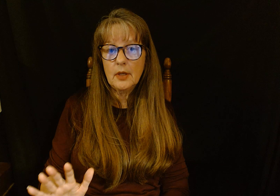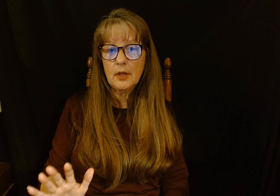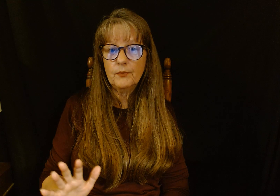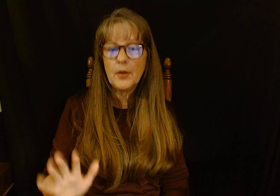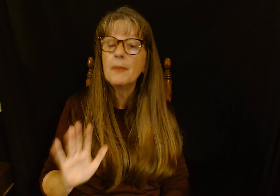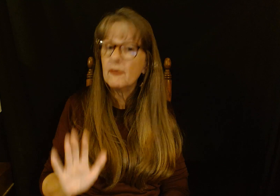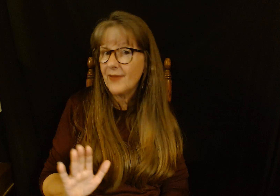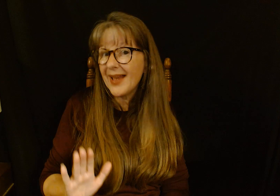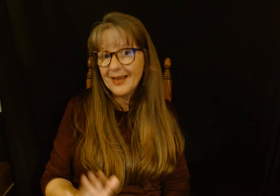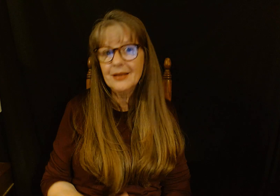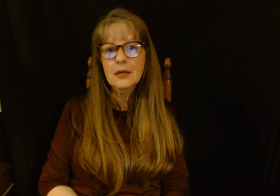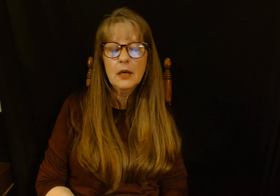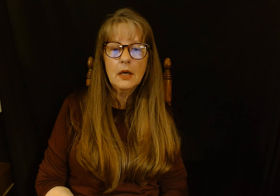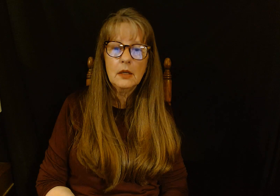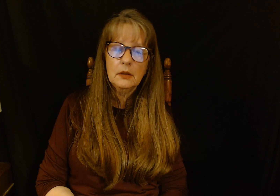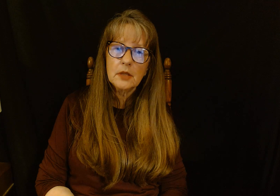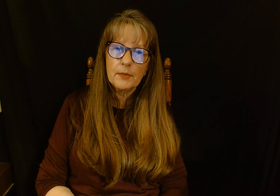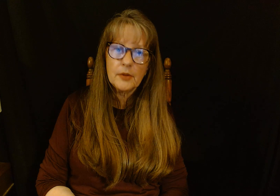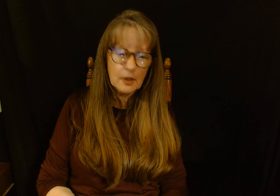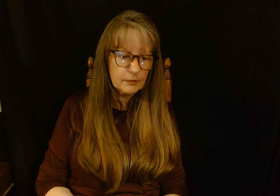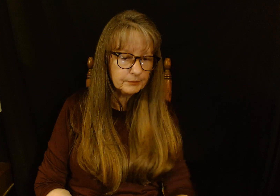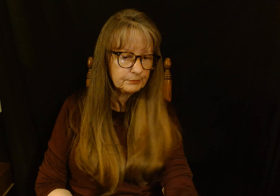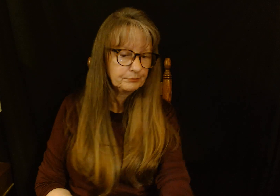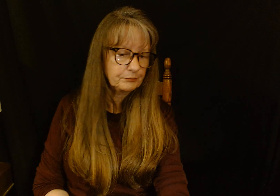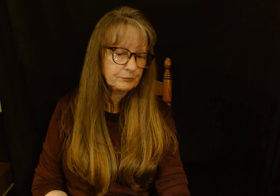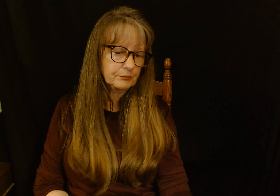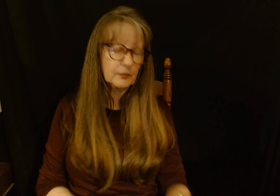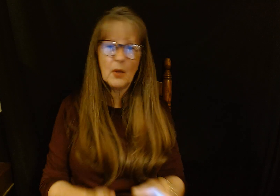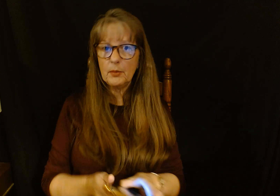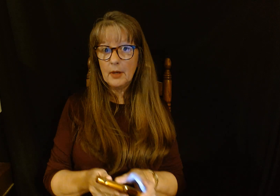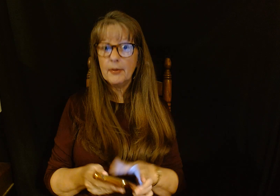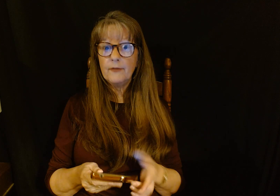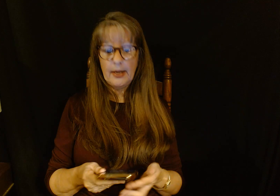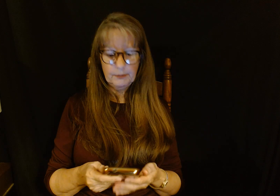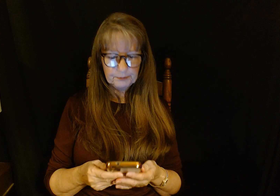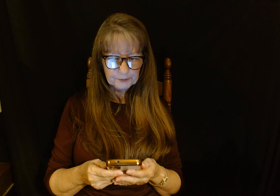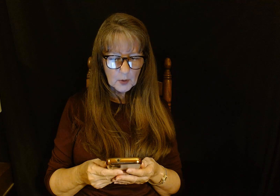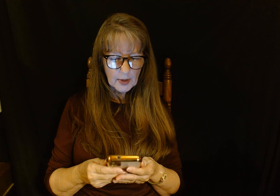a buffet type of thing. That would be a buffet. Okay.